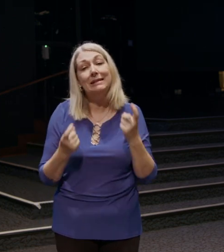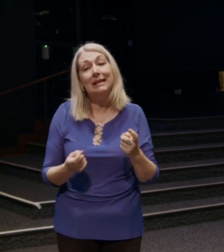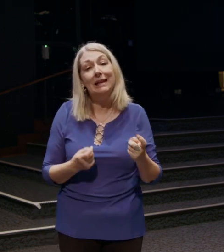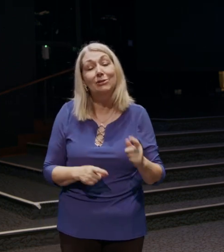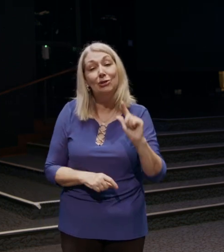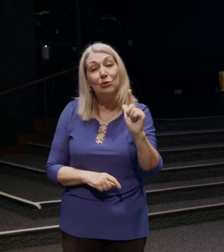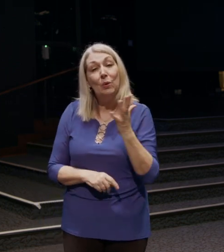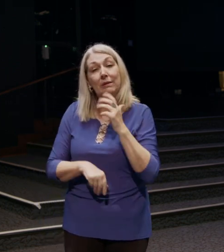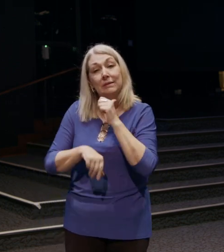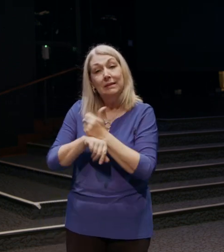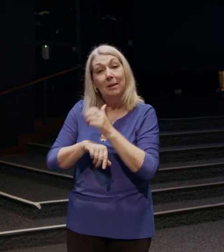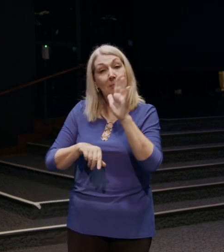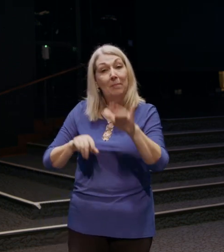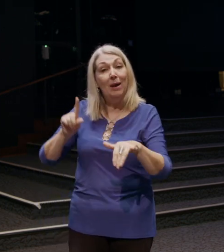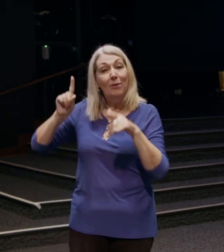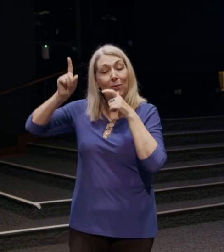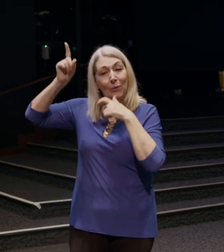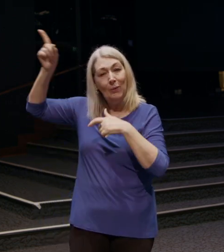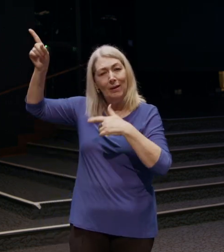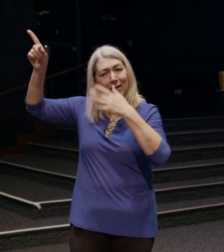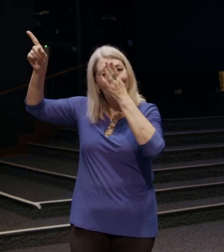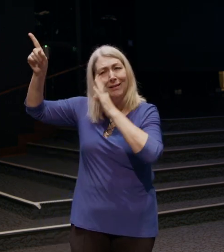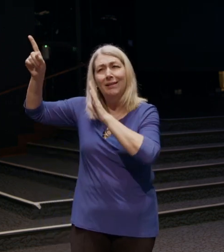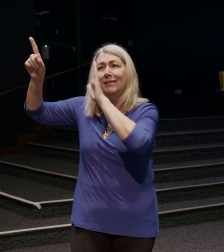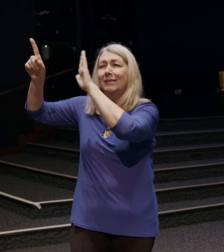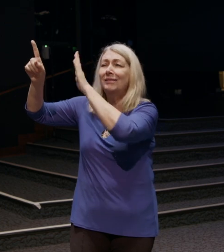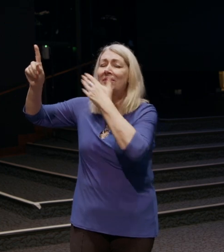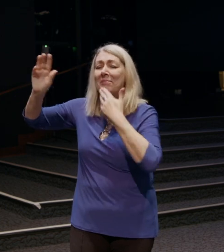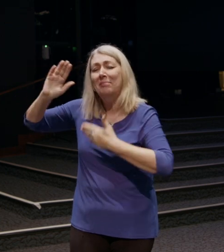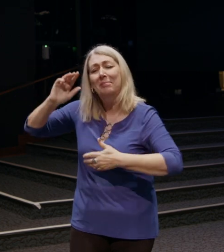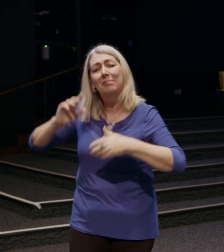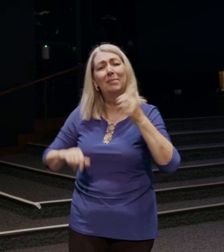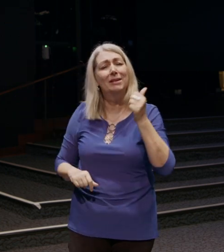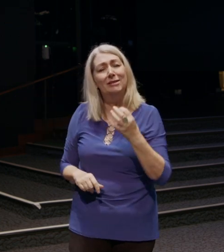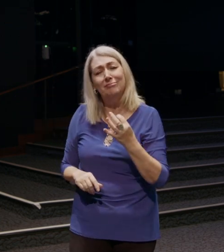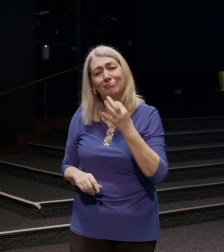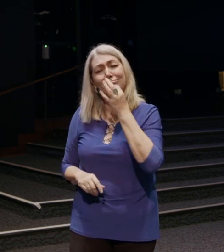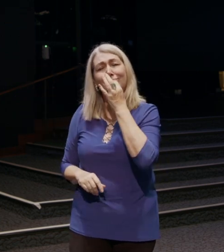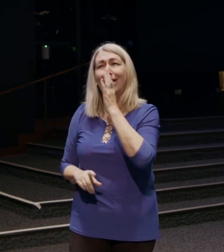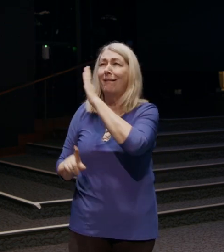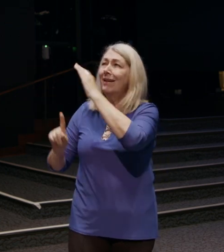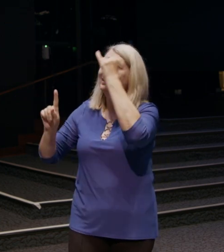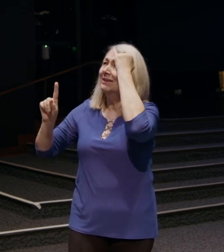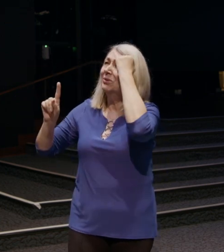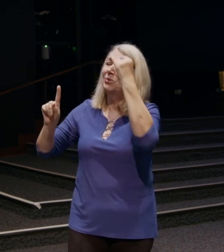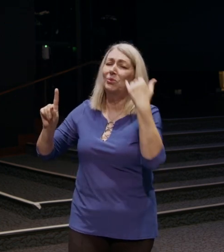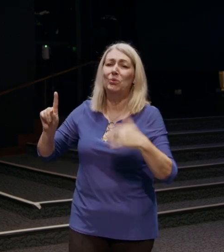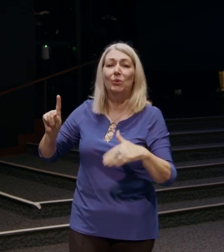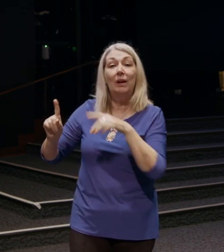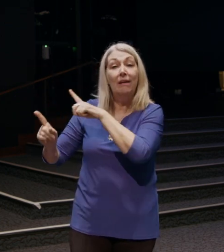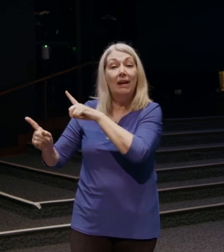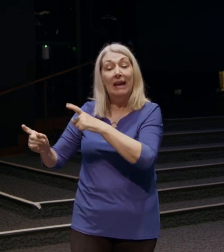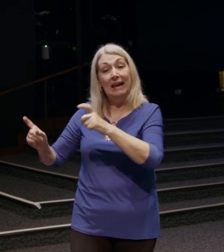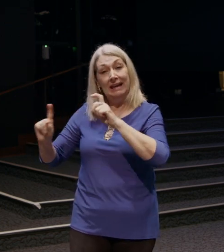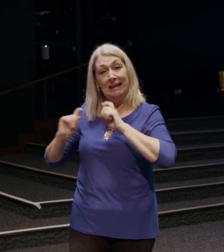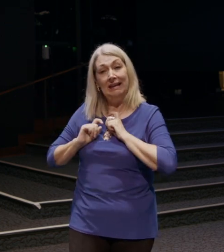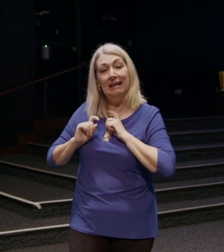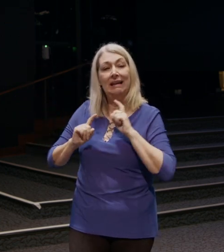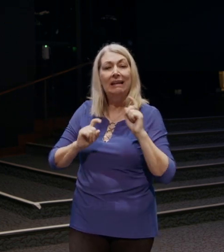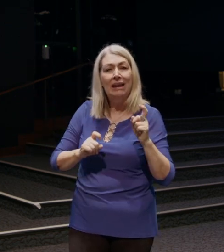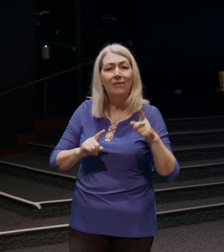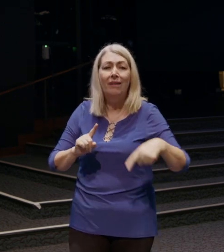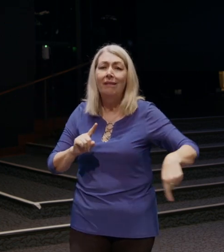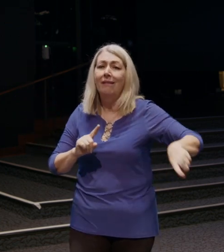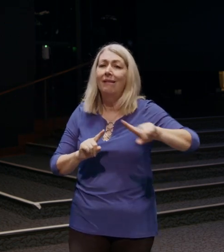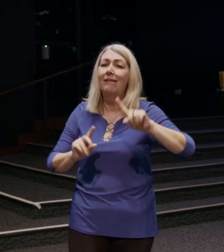It is God's idea. It is God's best idea. And it is a gift that he gives to